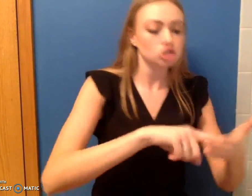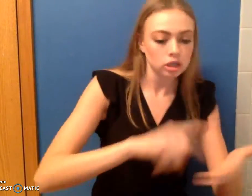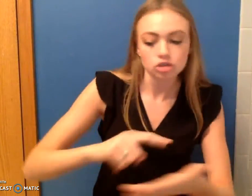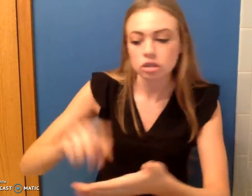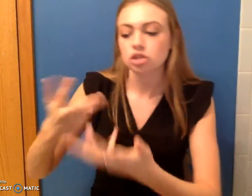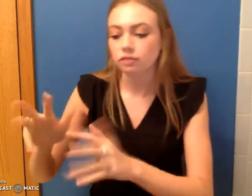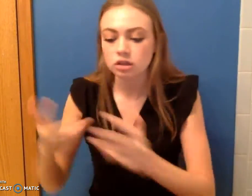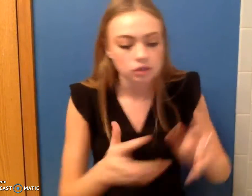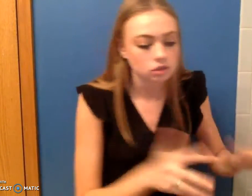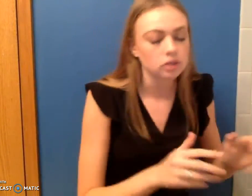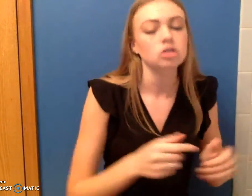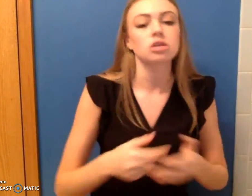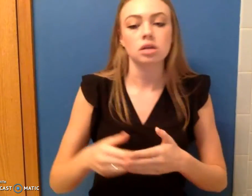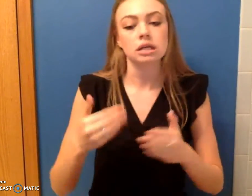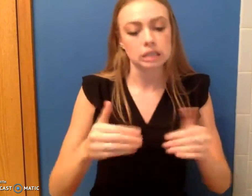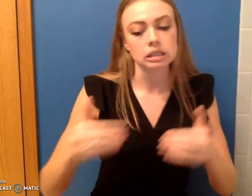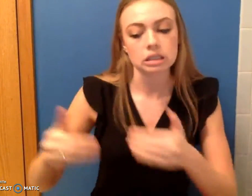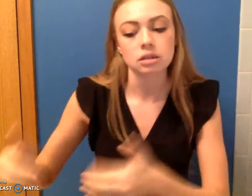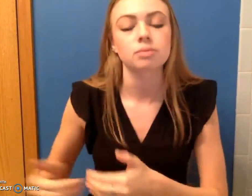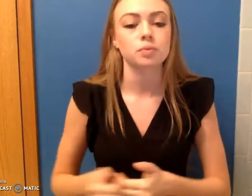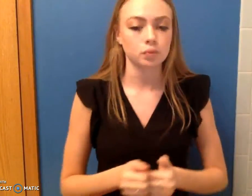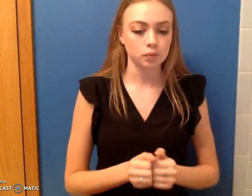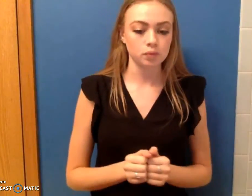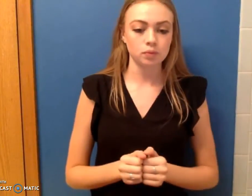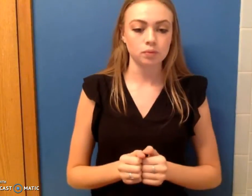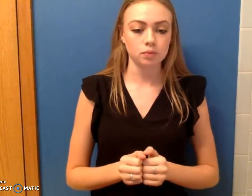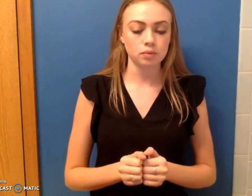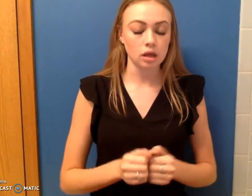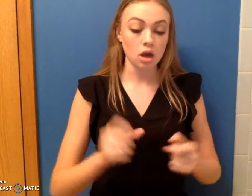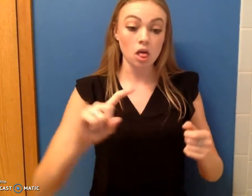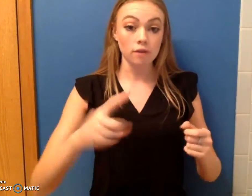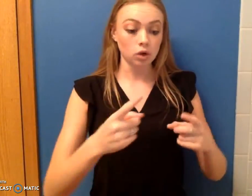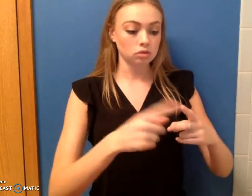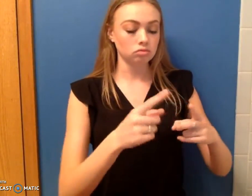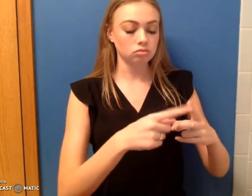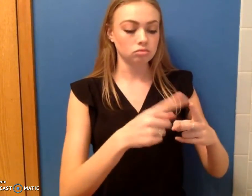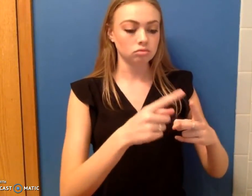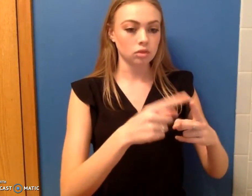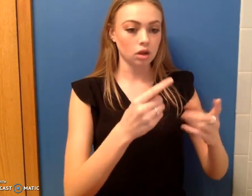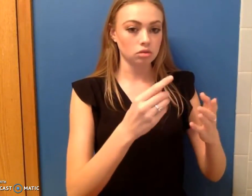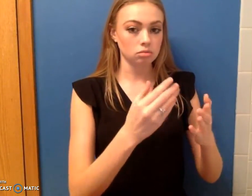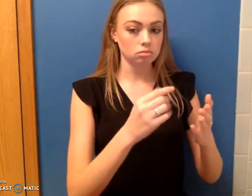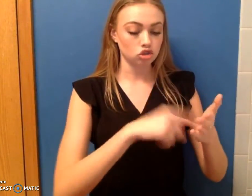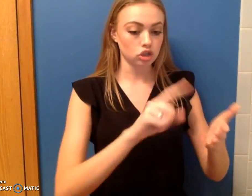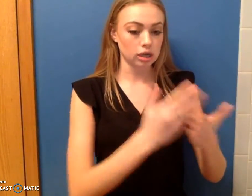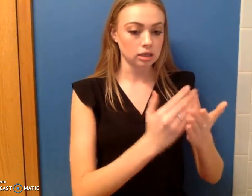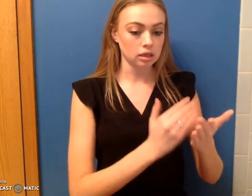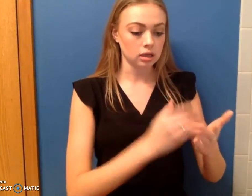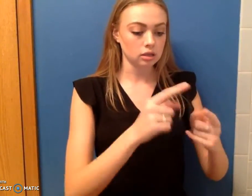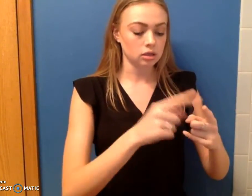on the checklist. The first thing on the checklist is my verse of the week.